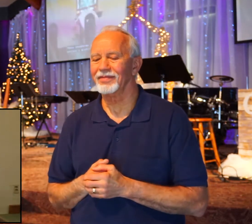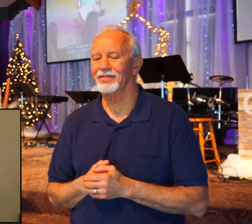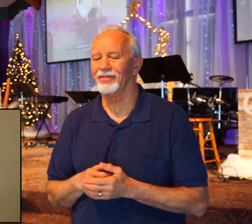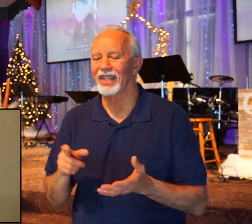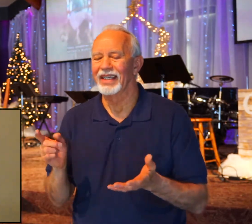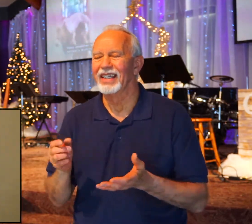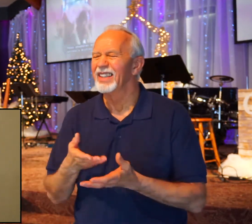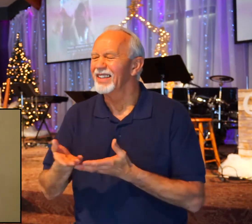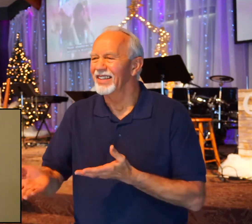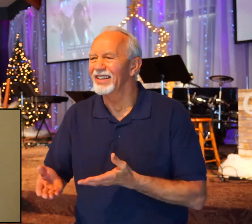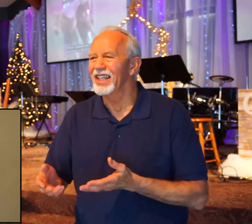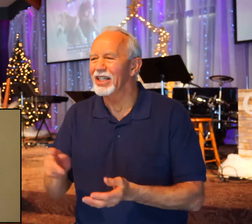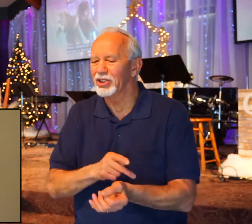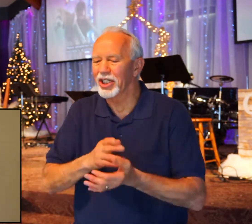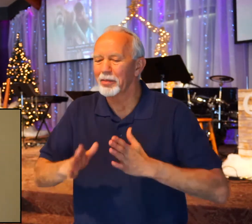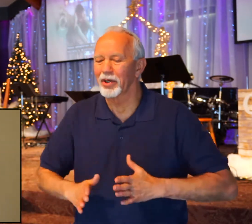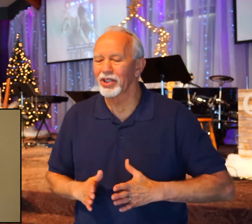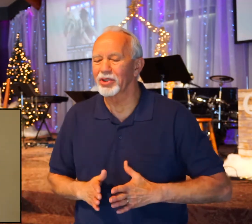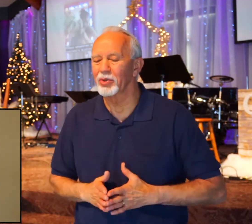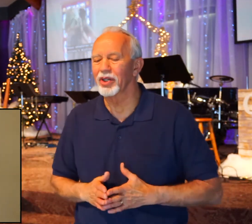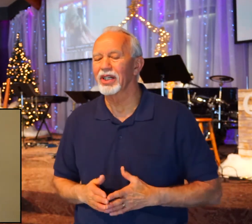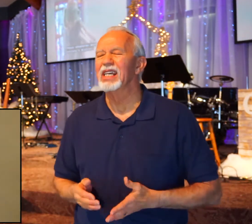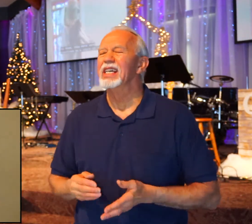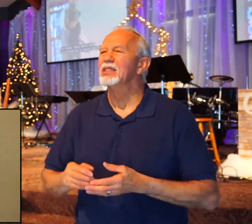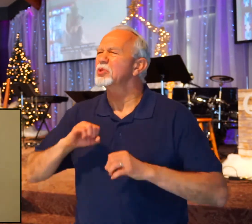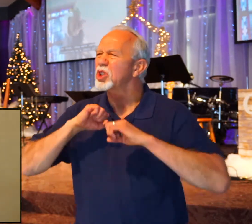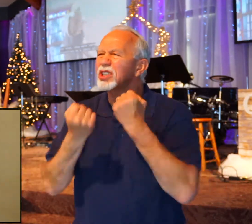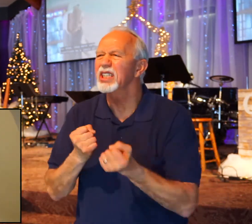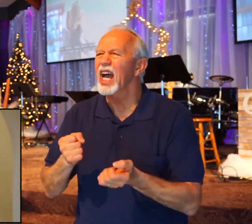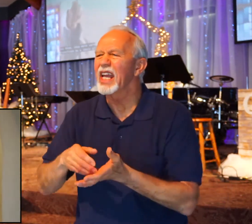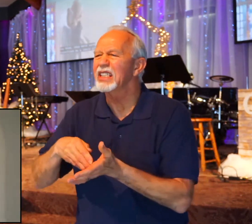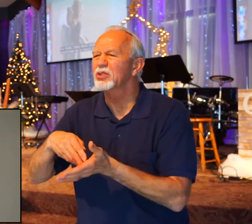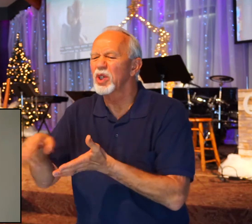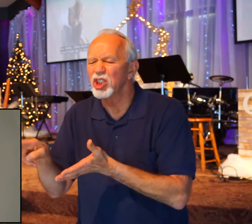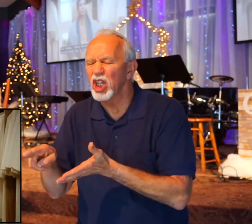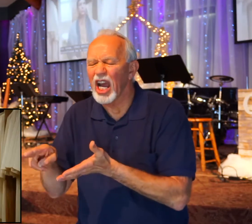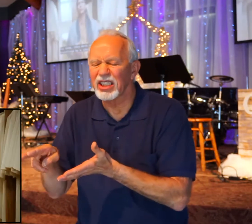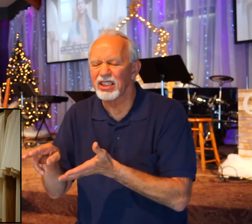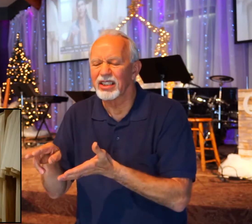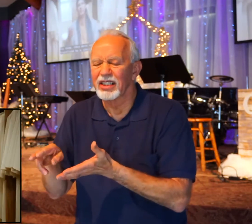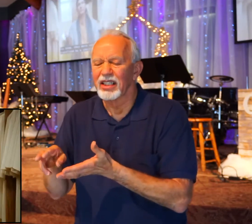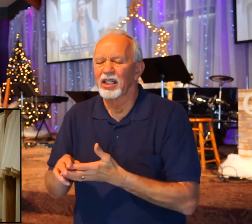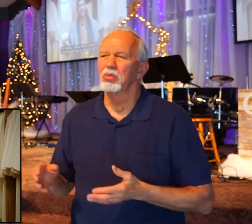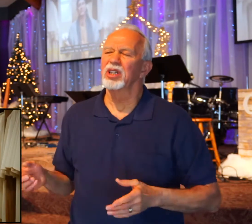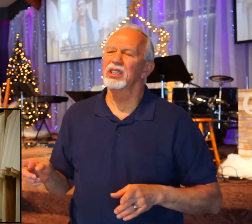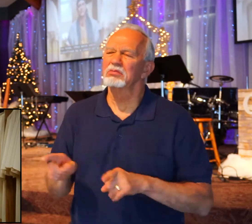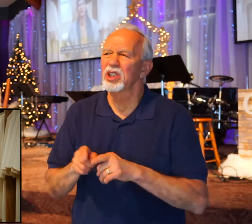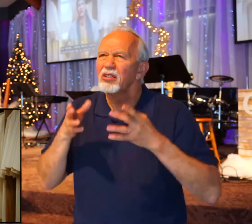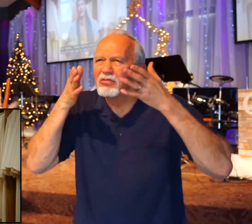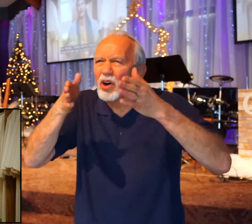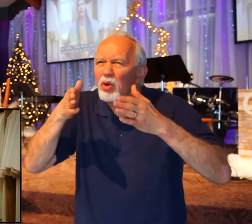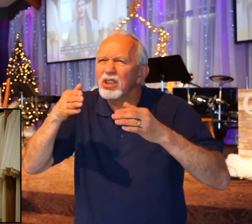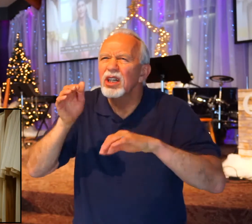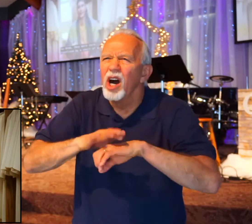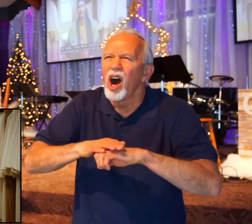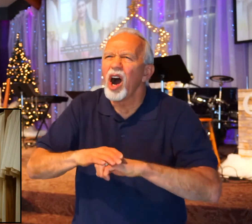These shepherds were society's misfits. You know, they were... Sure, transfixed